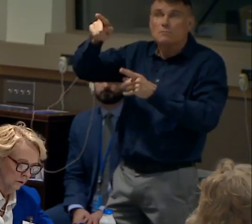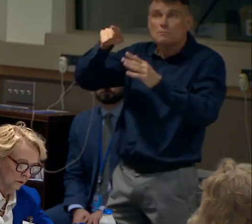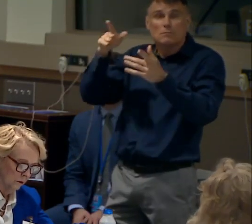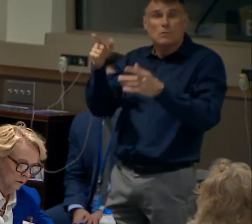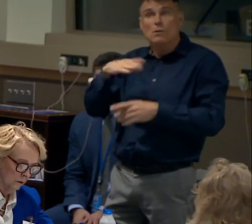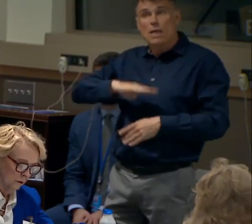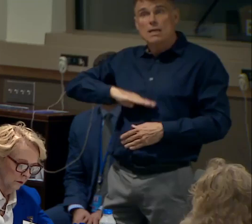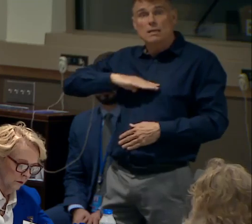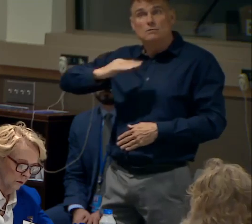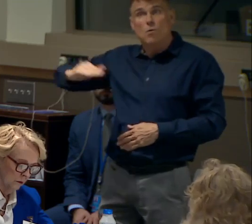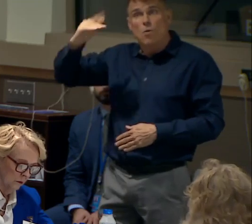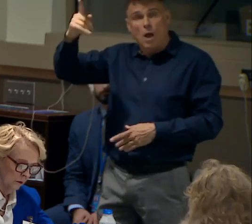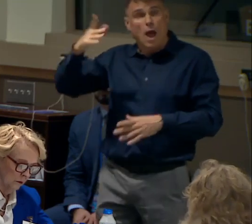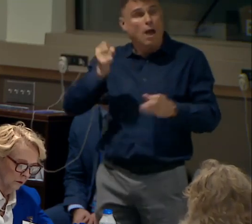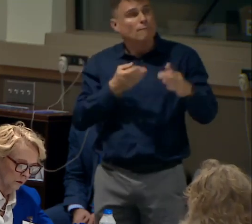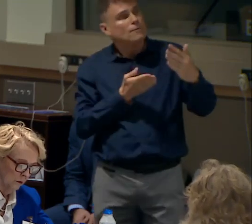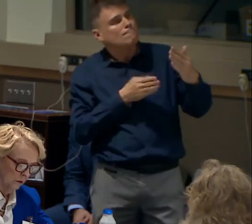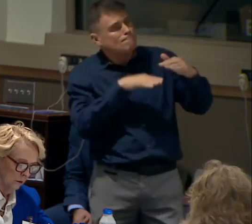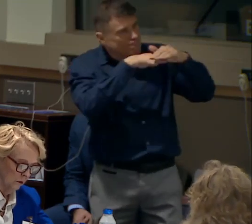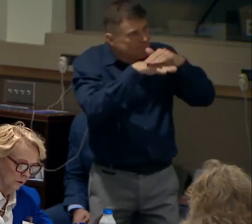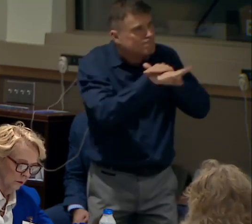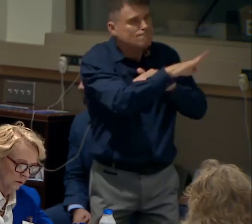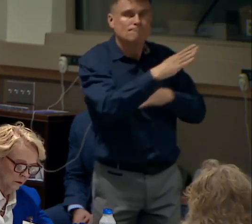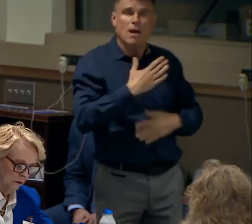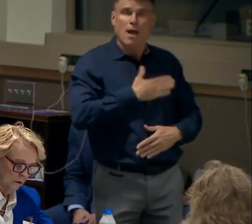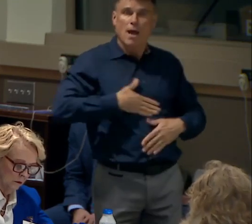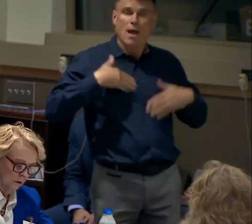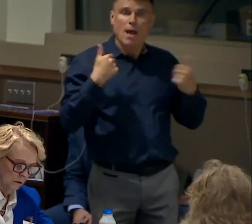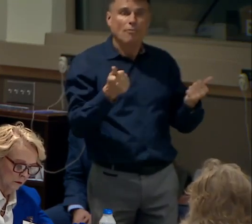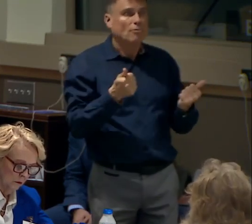is also very important when it comes to